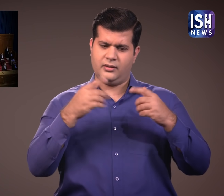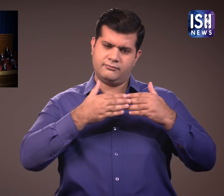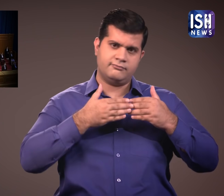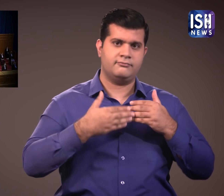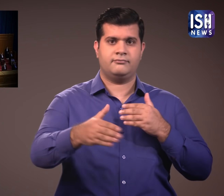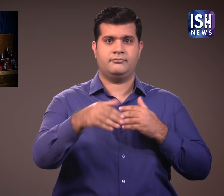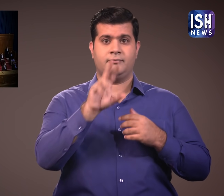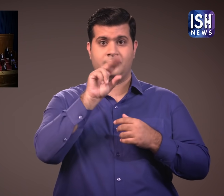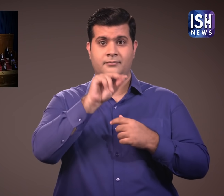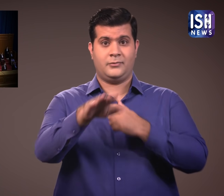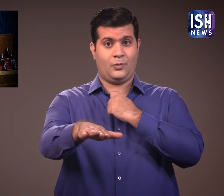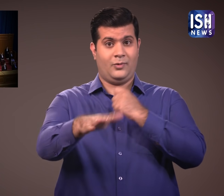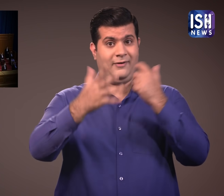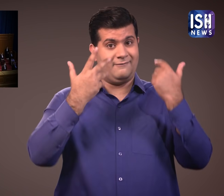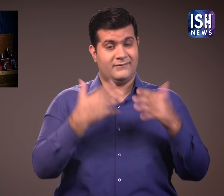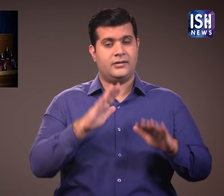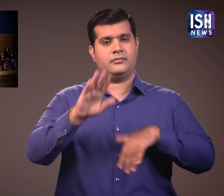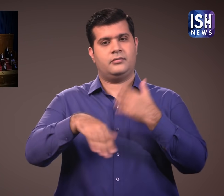that they will perform their duties well.